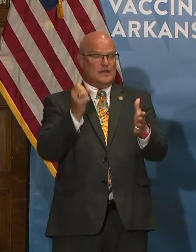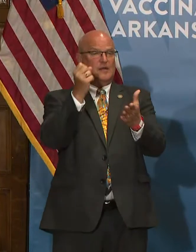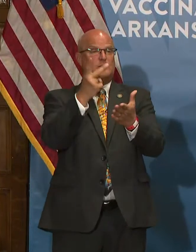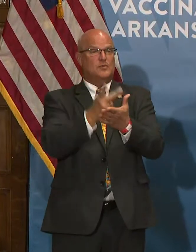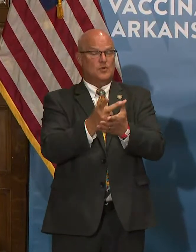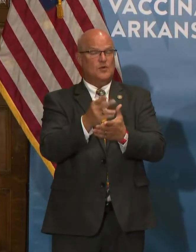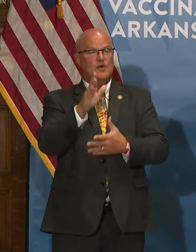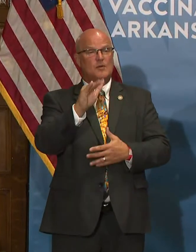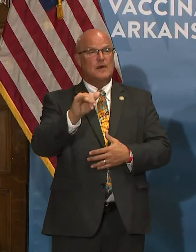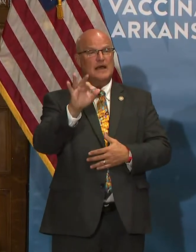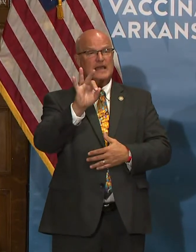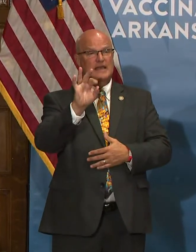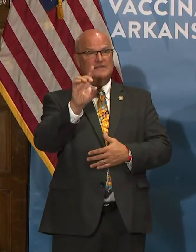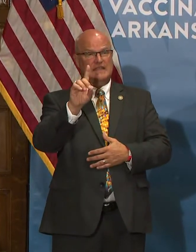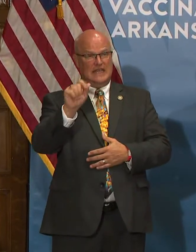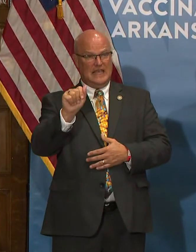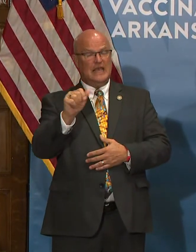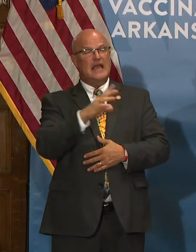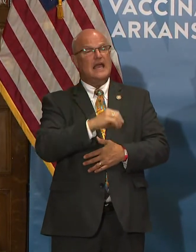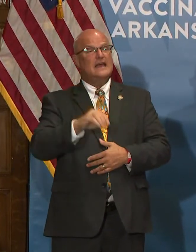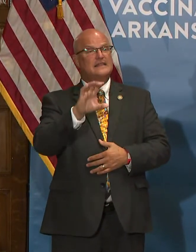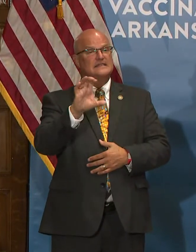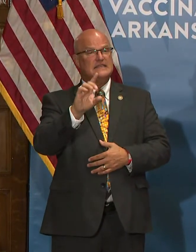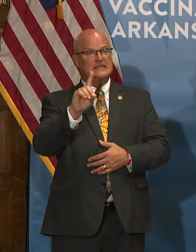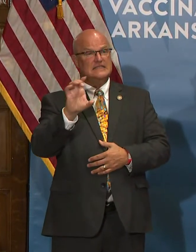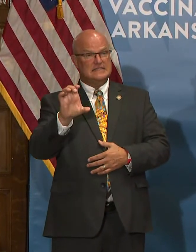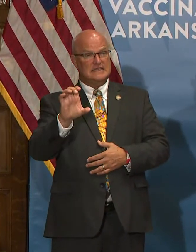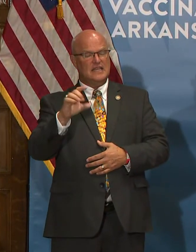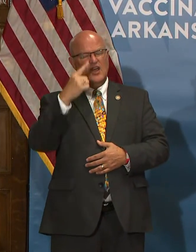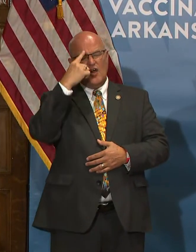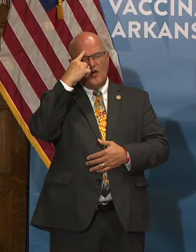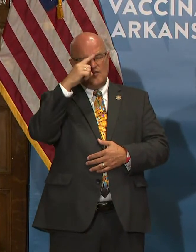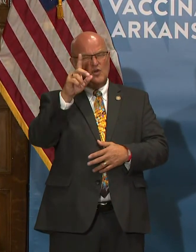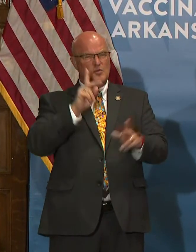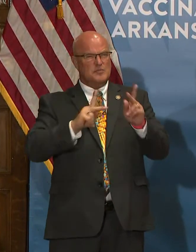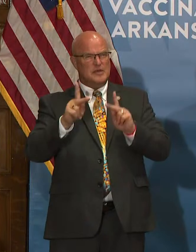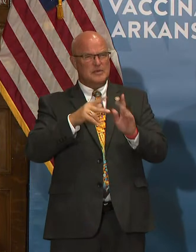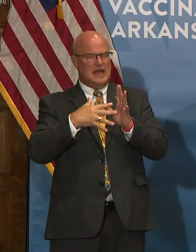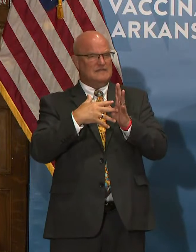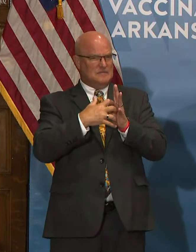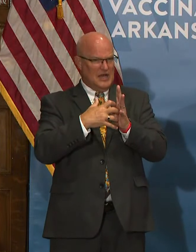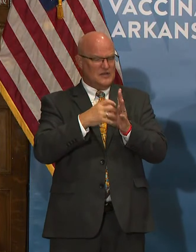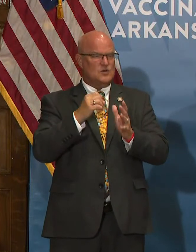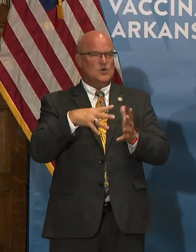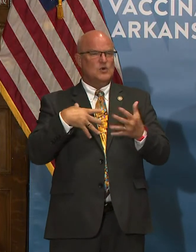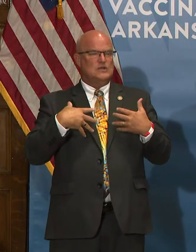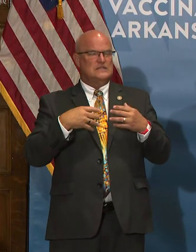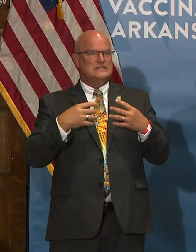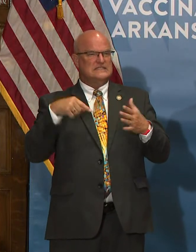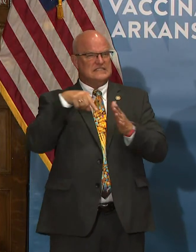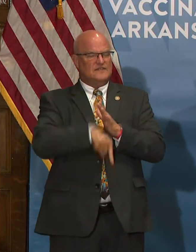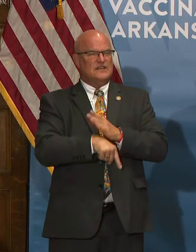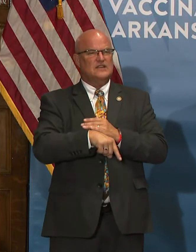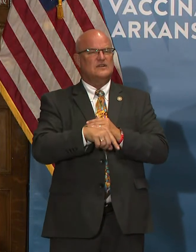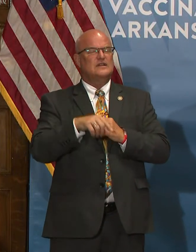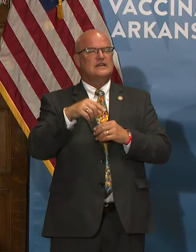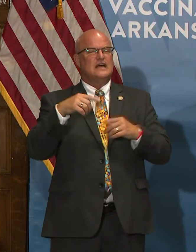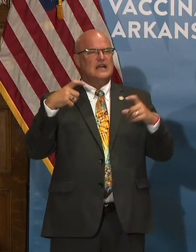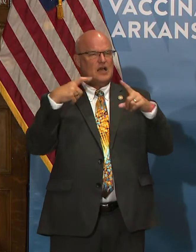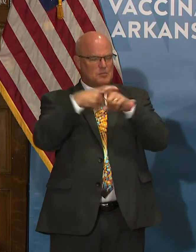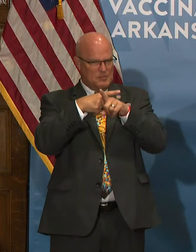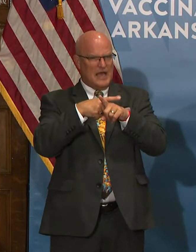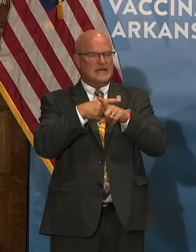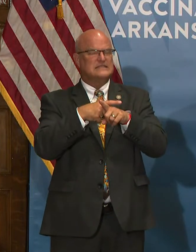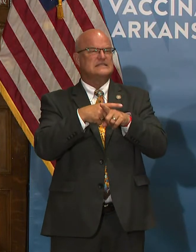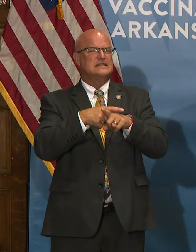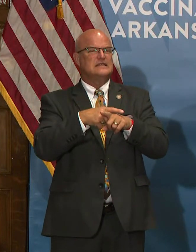by FDA and CDC, and those are for immunocompromised individuals that have moderate to severe immunocompromise.